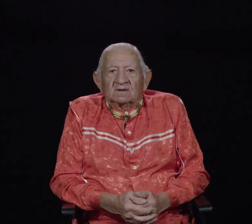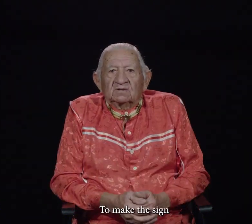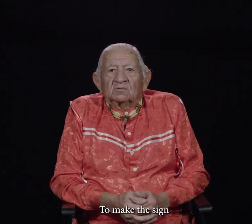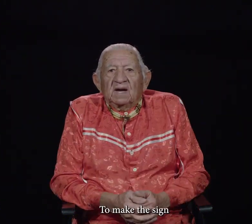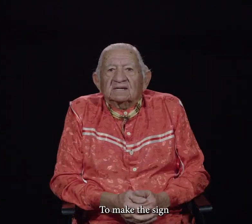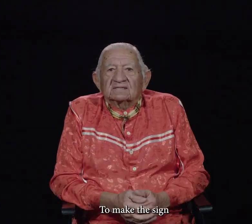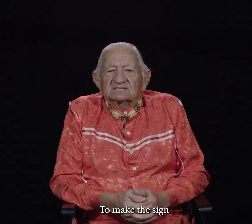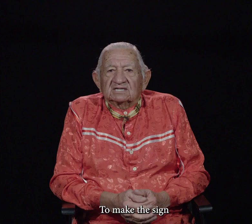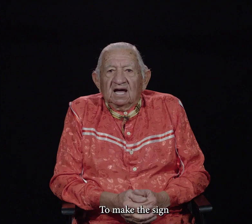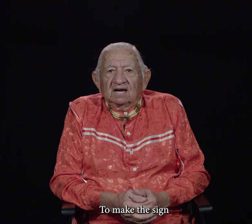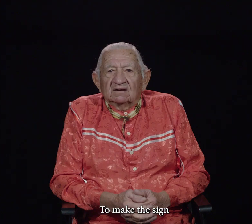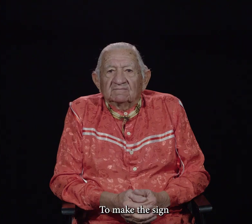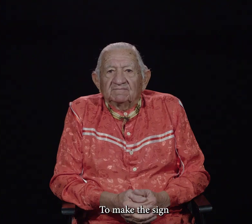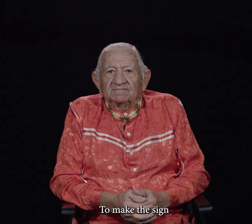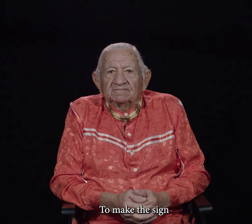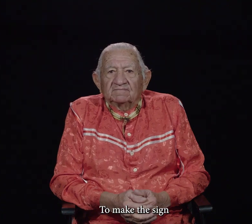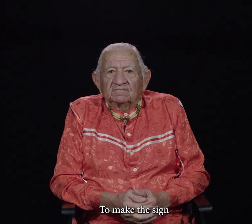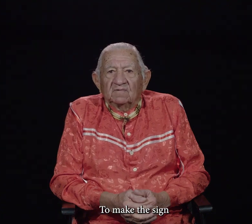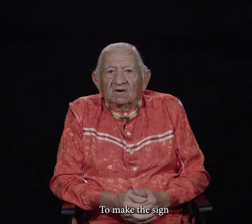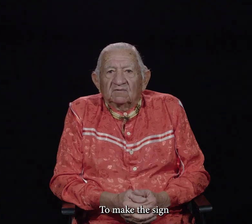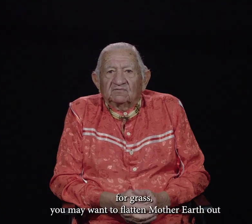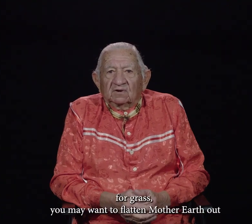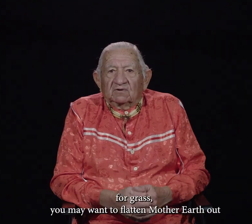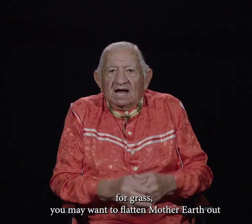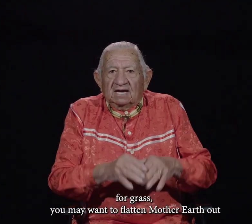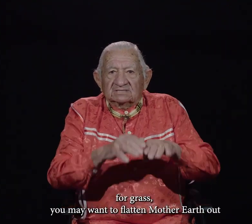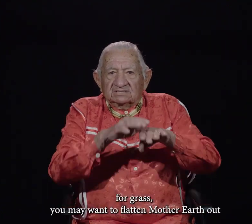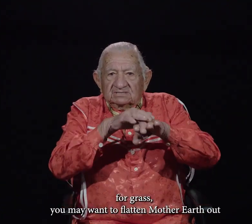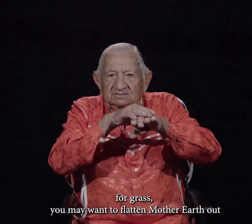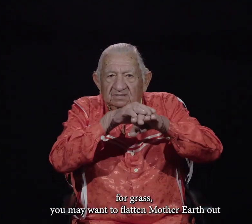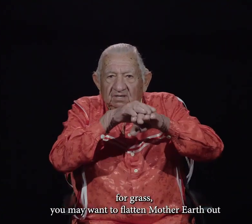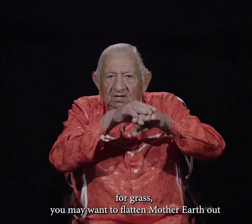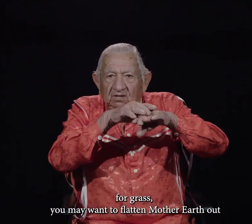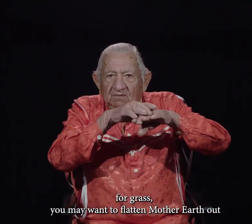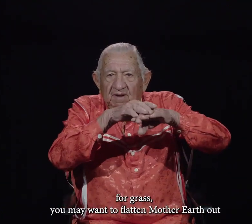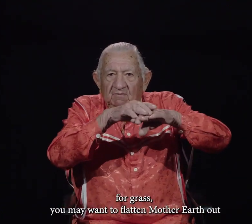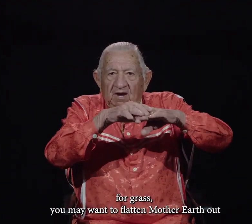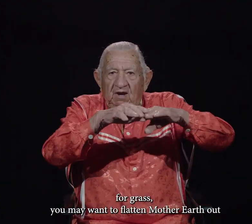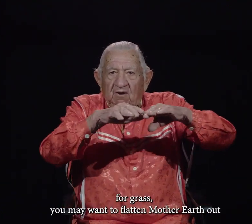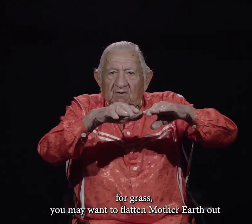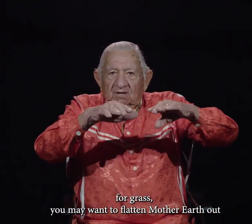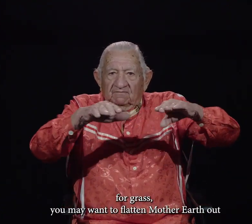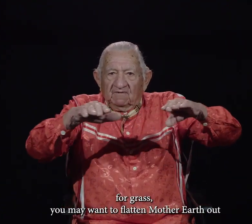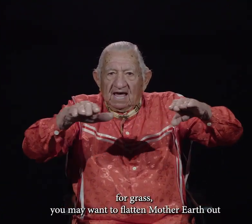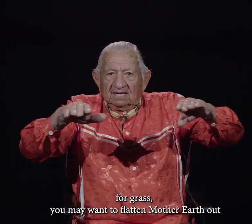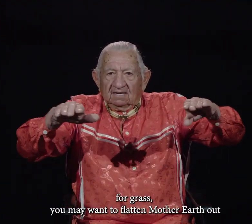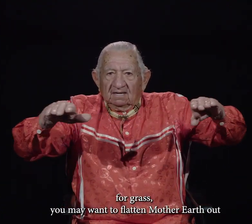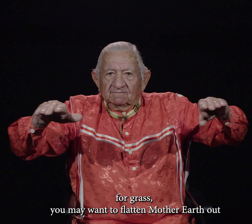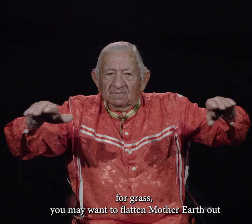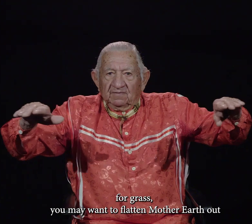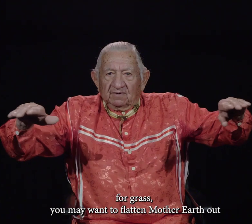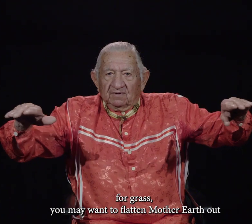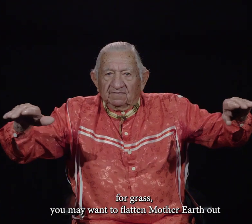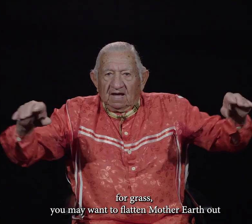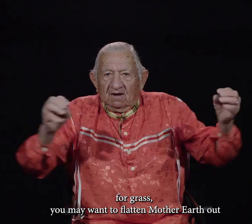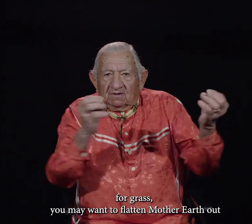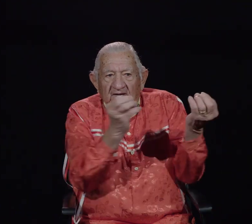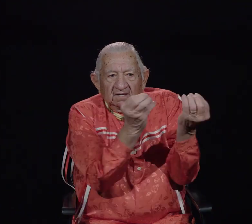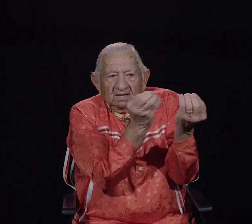To make the sign for grass, you may want to flatten Mother Earth out